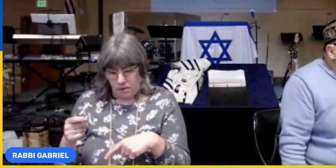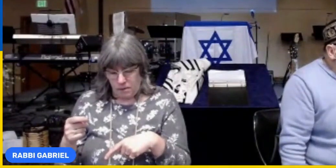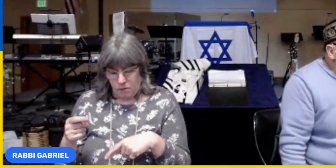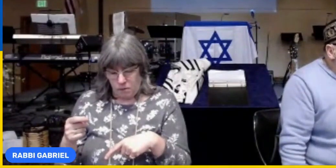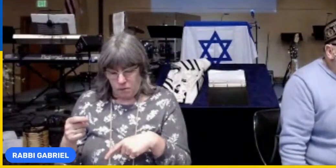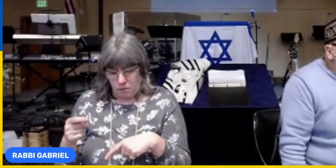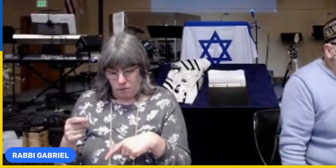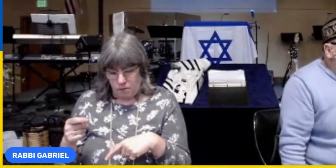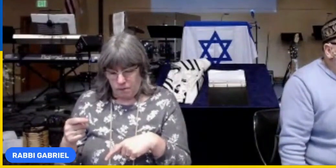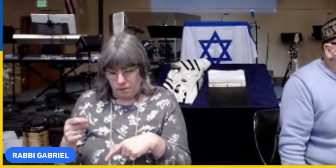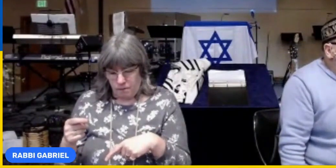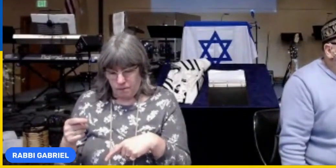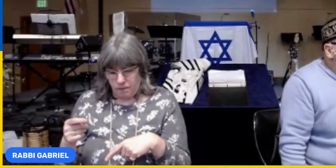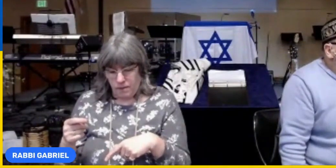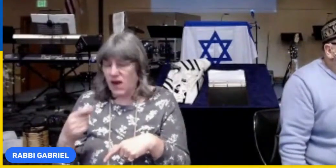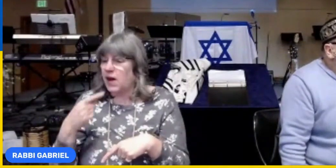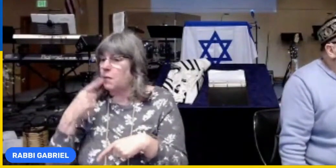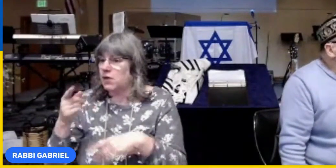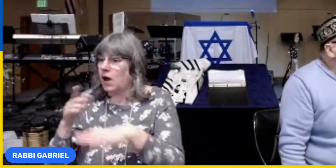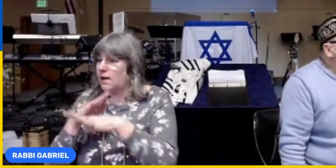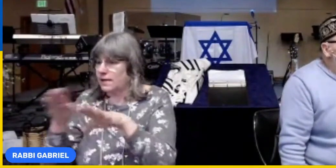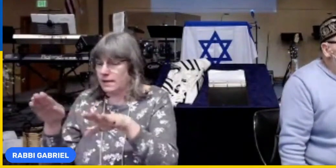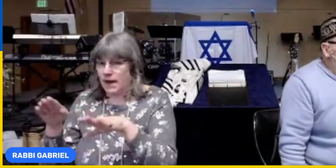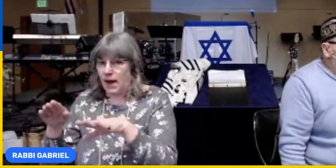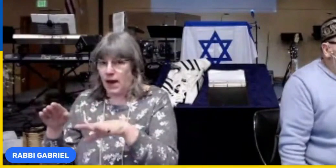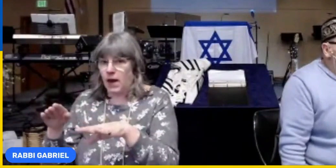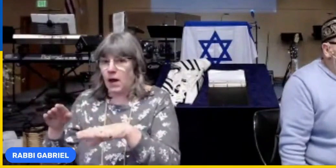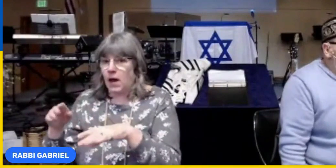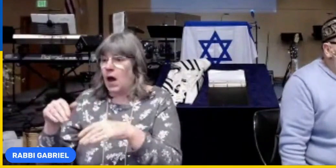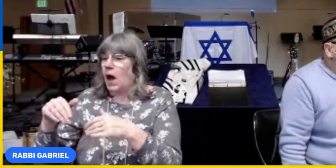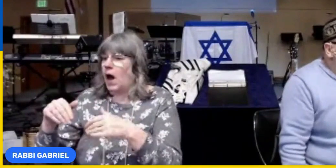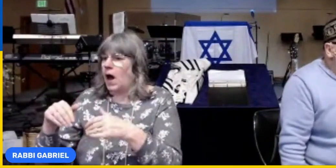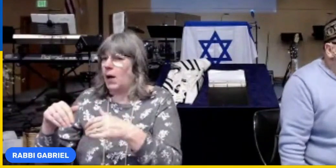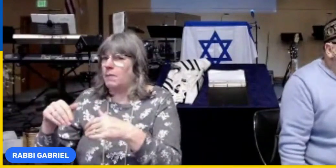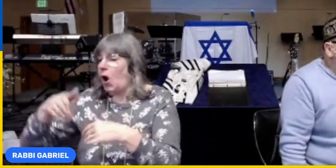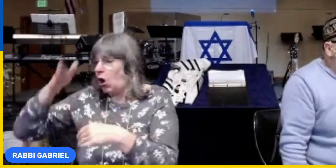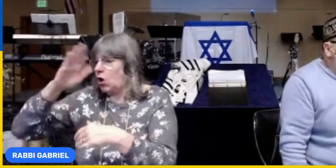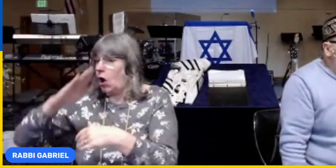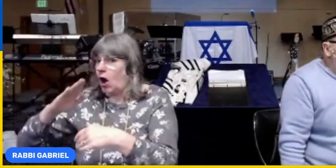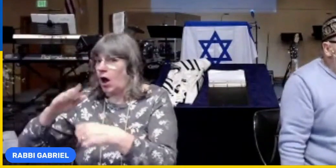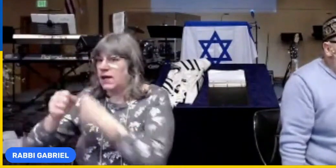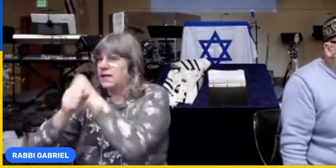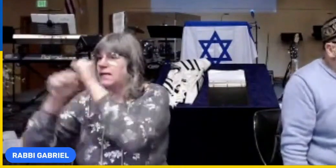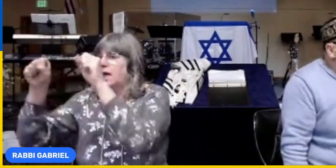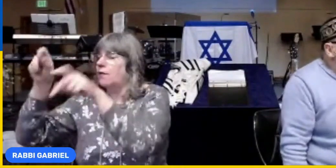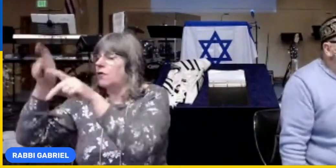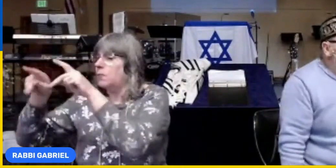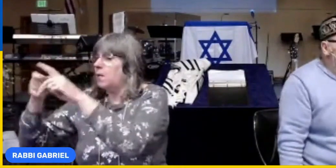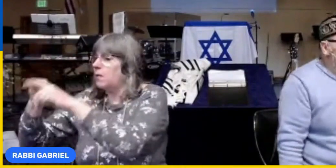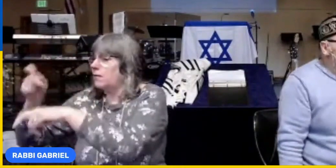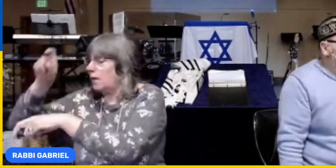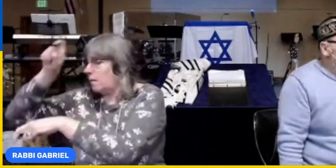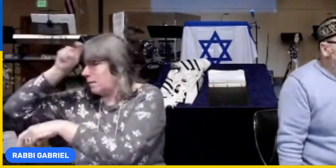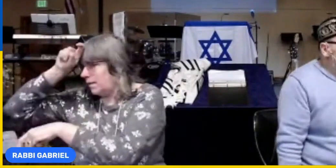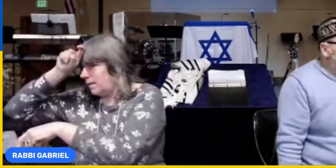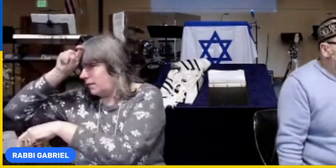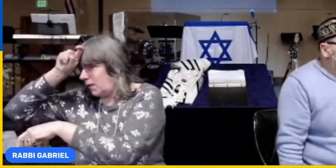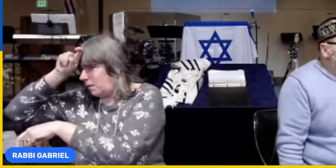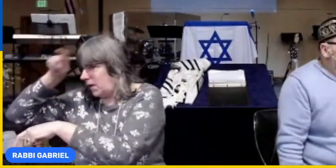of Israel from the nations where he had banished them. It will be the new saying, that's in Jeremiah 16.